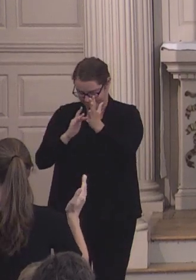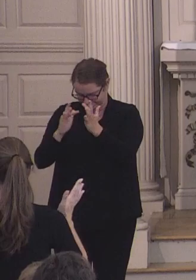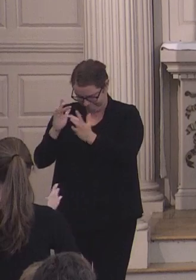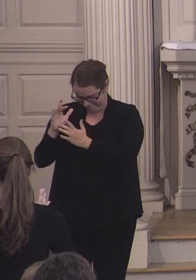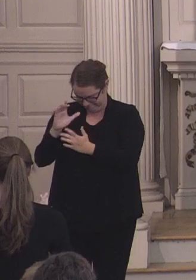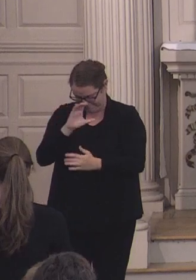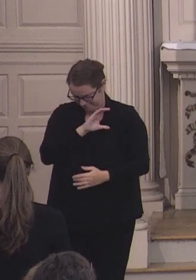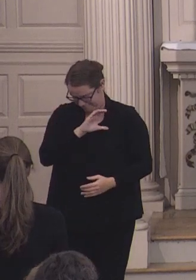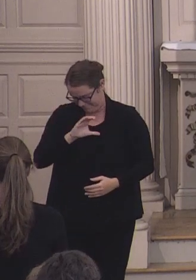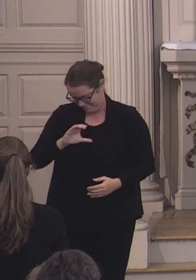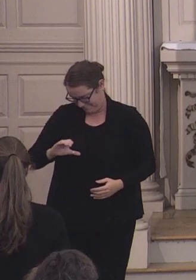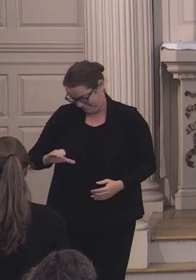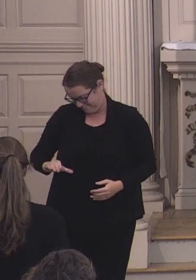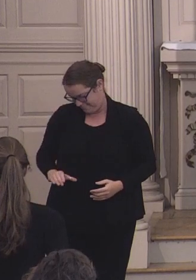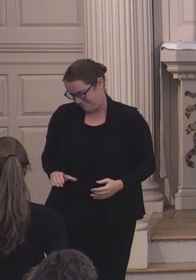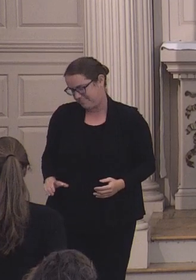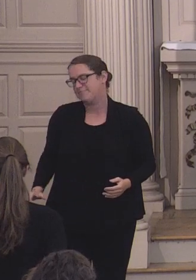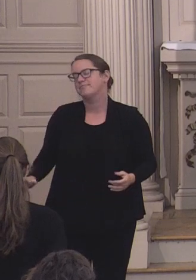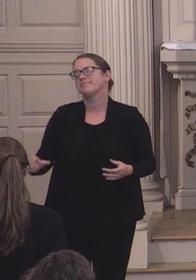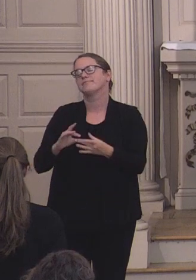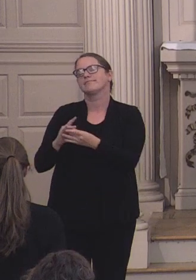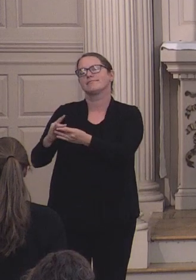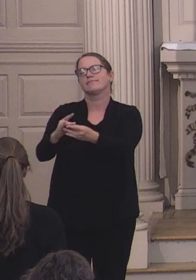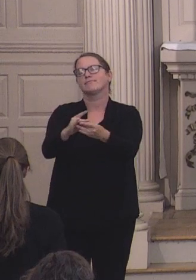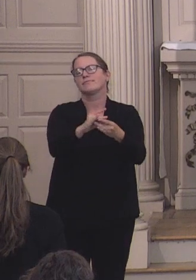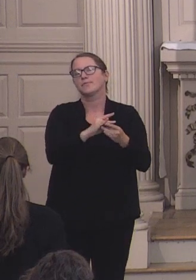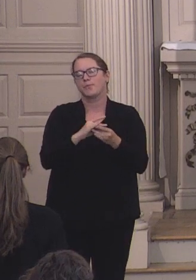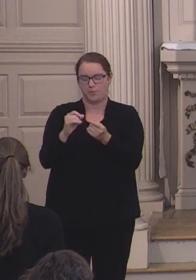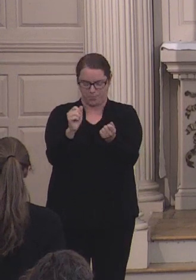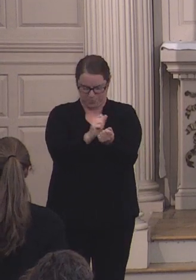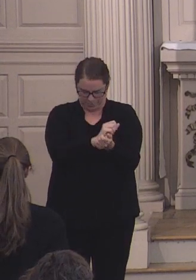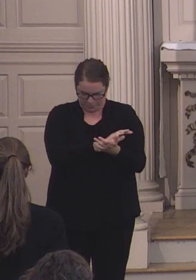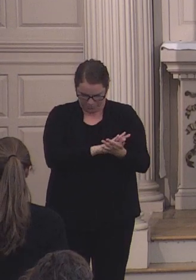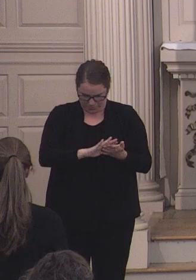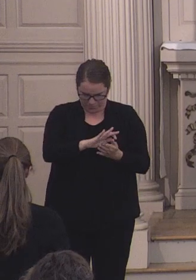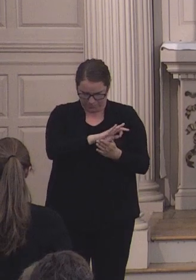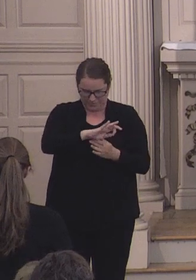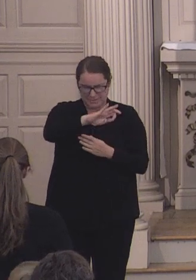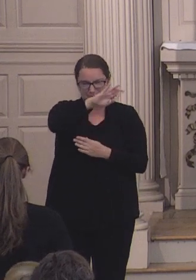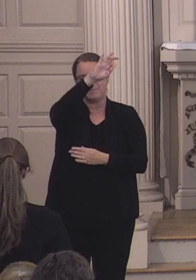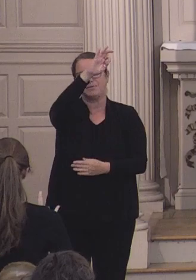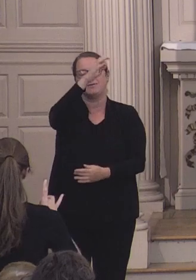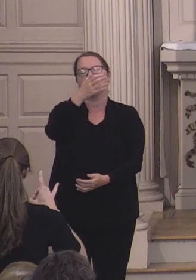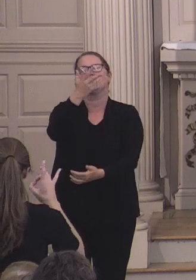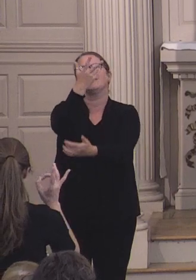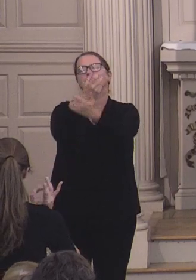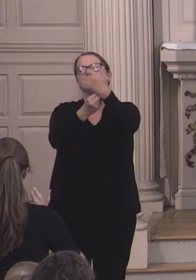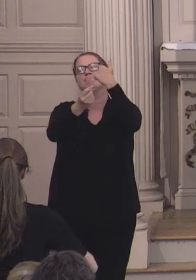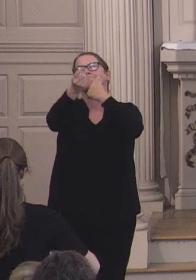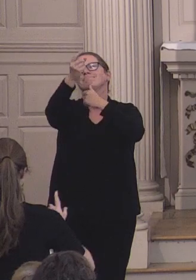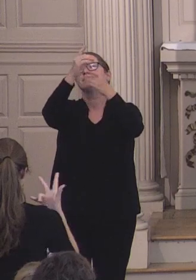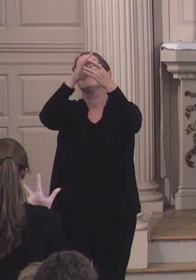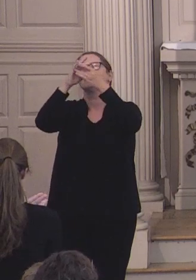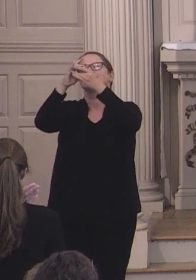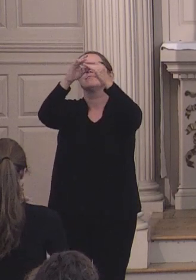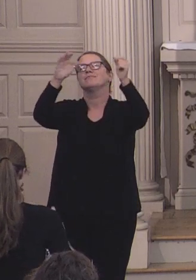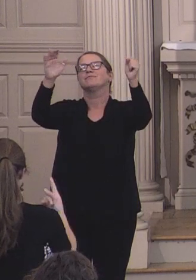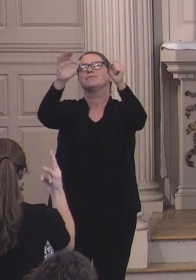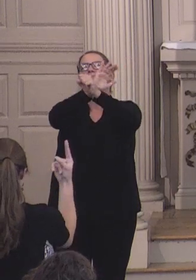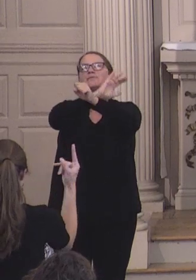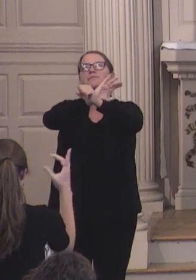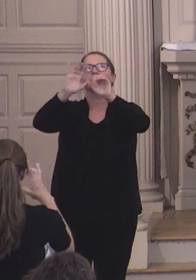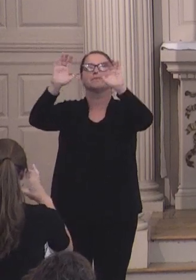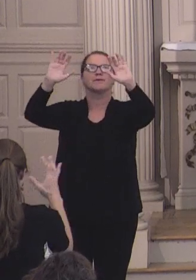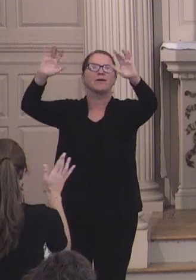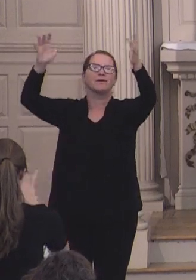High. Jesus Christ, with the Holy Spirit, in the